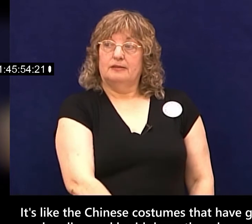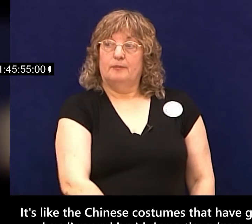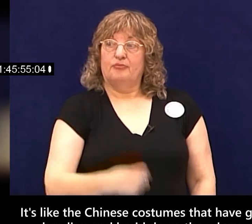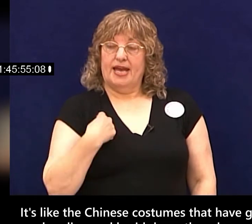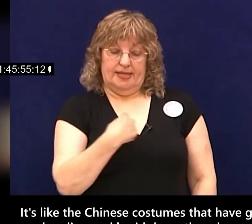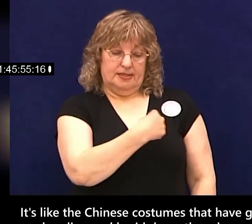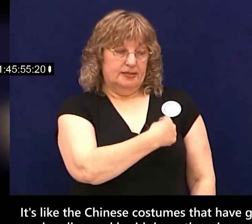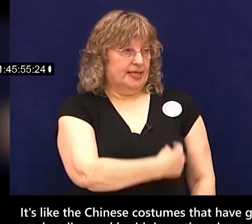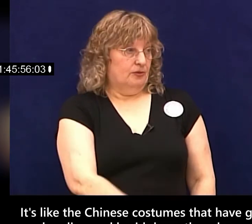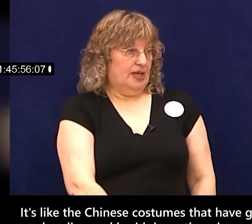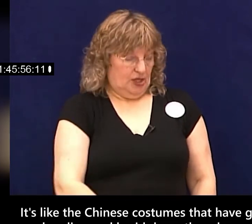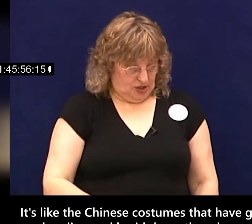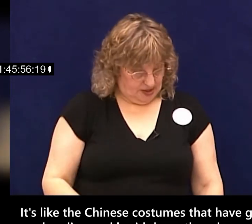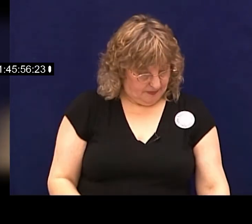and braid down the edges.